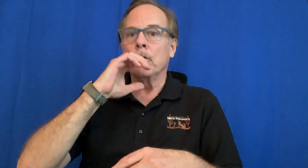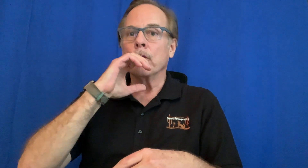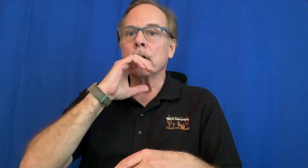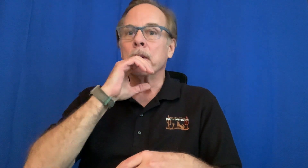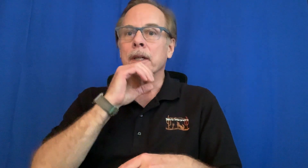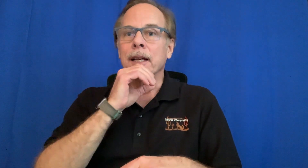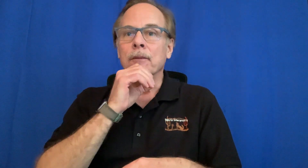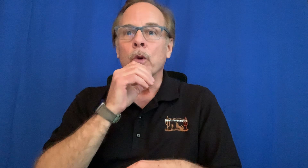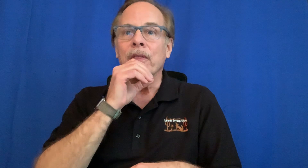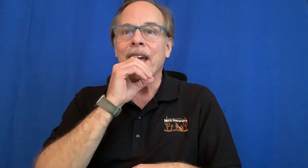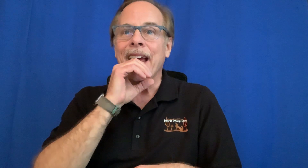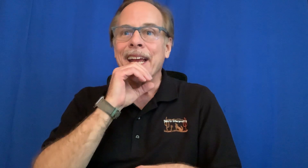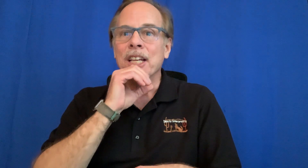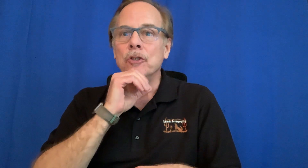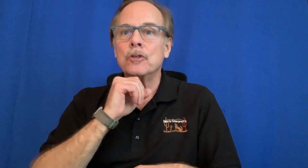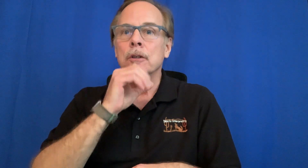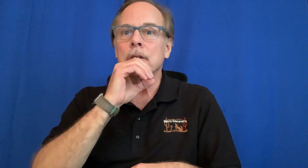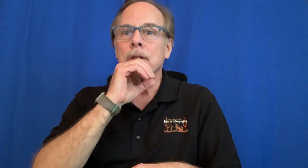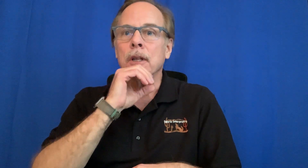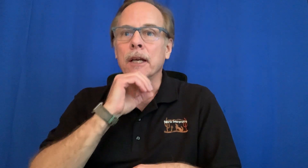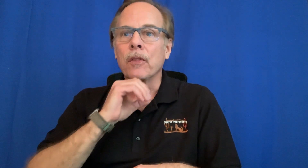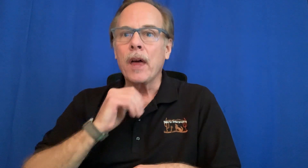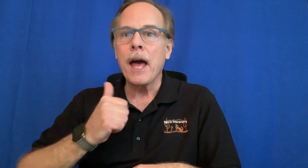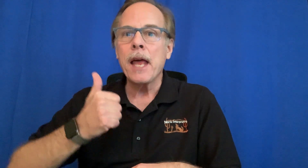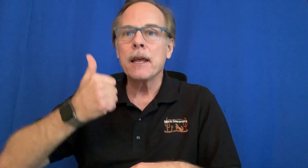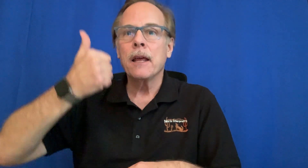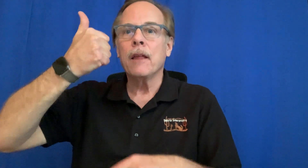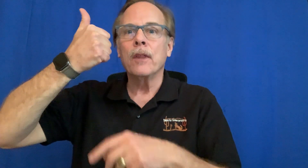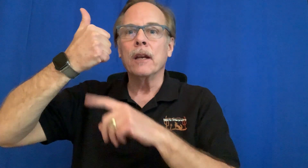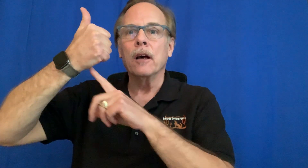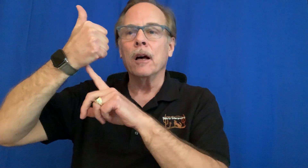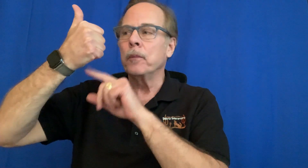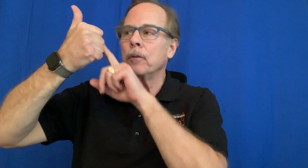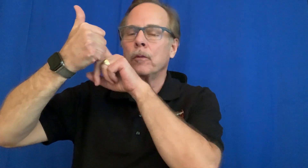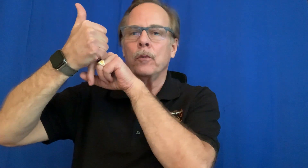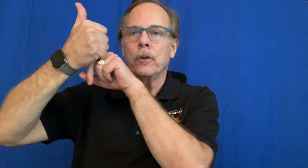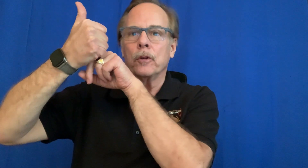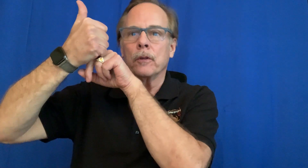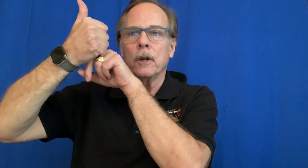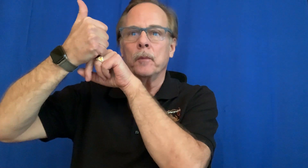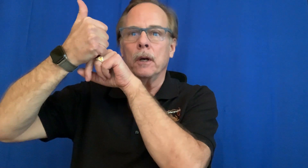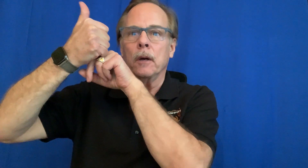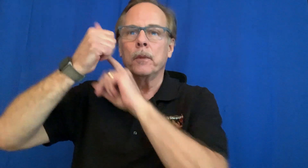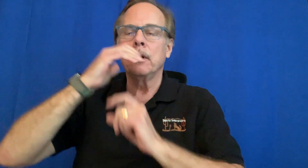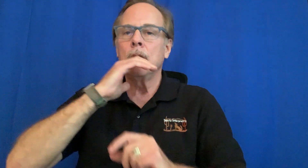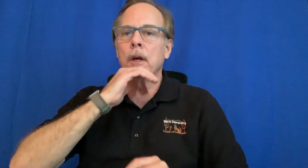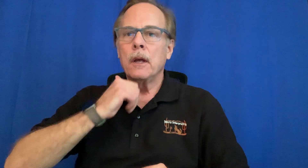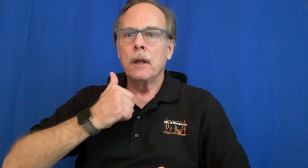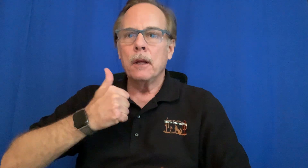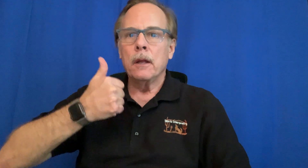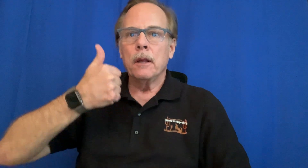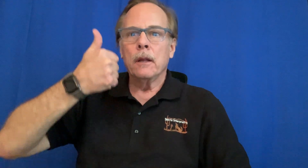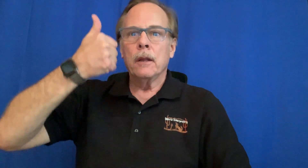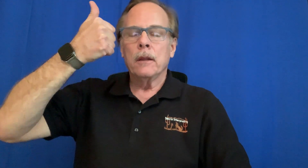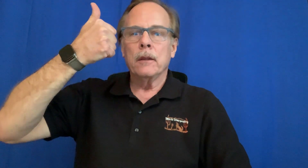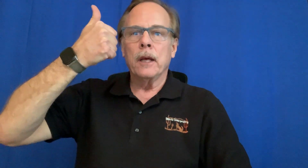we're coming down with age like that, and then up with your thumb up. That